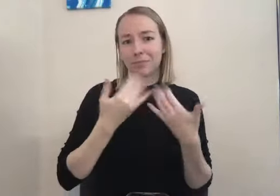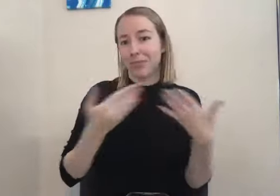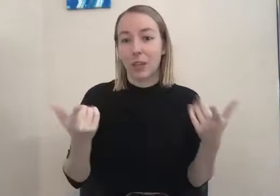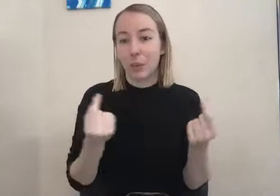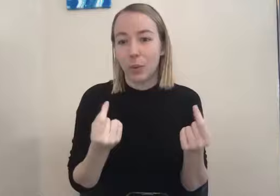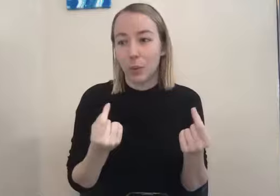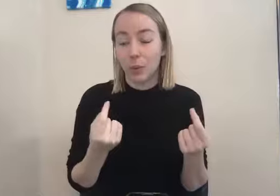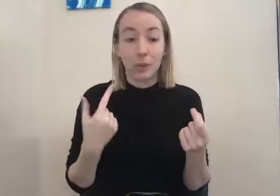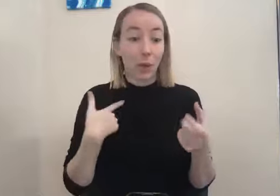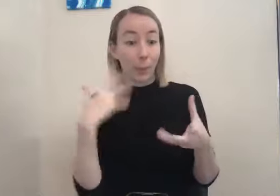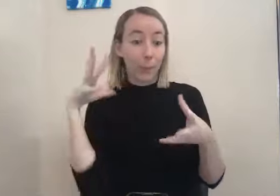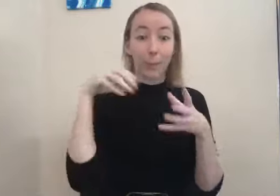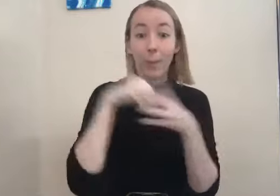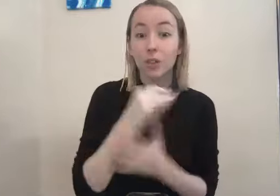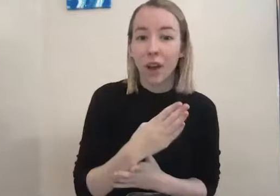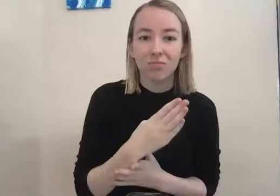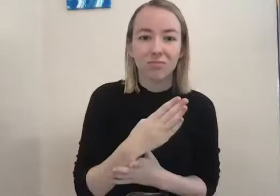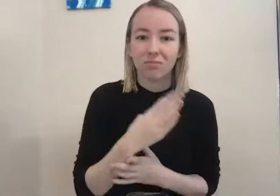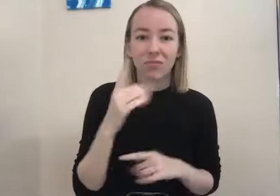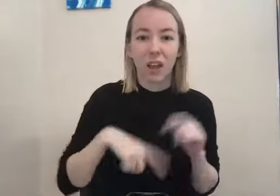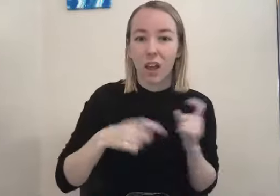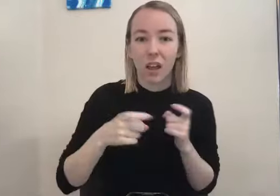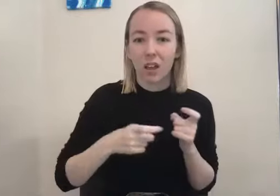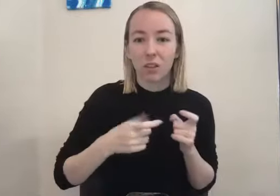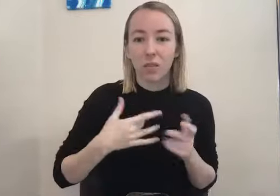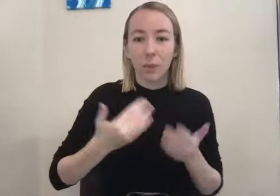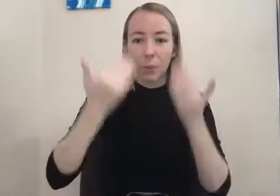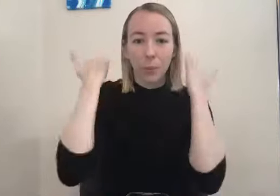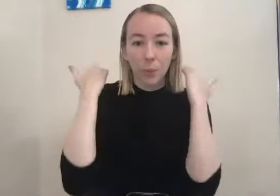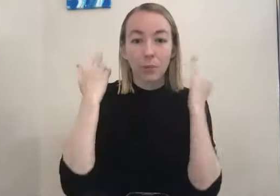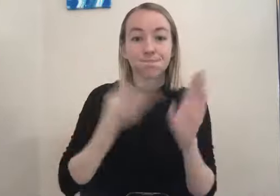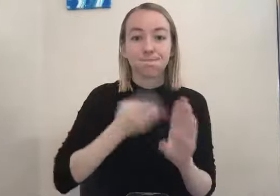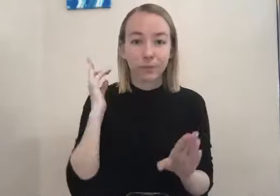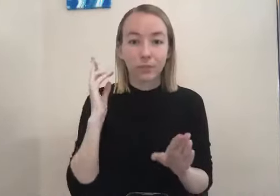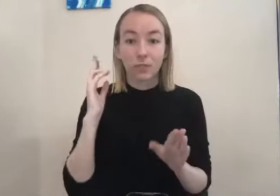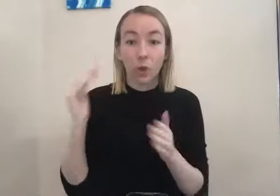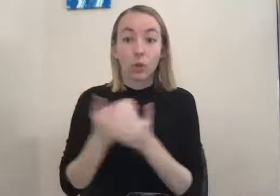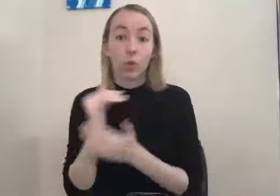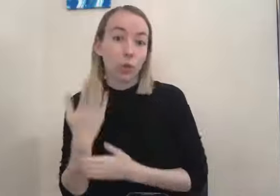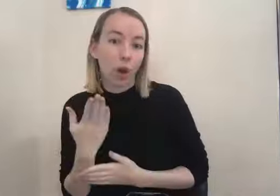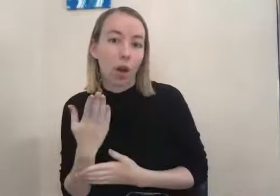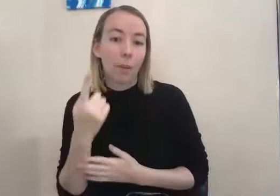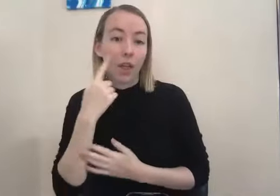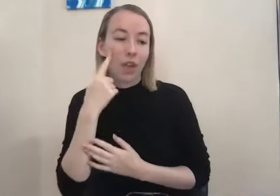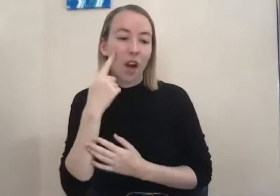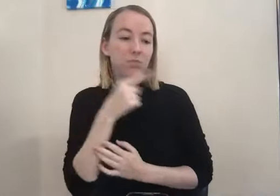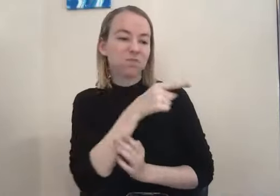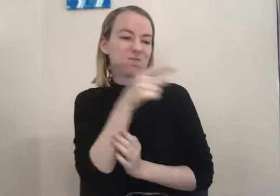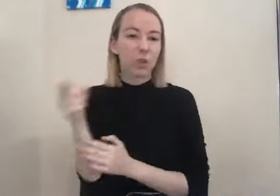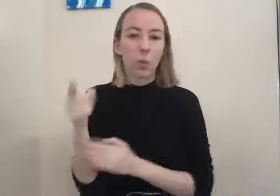higher power brought to me was where he gave me the real gift of desperation. I finally knew I can't